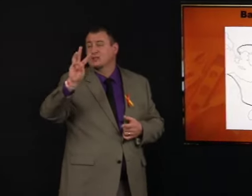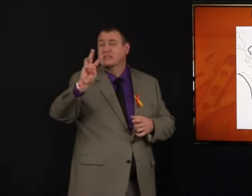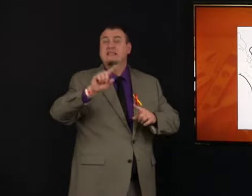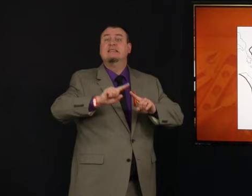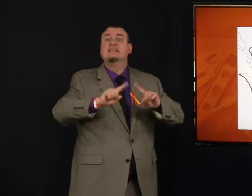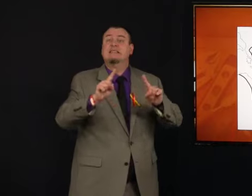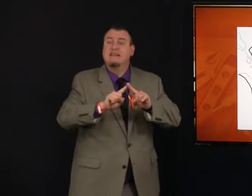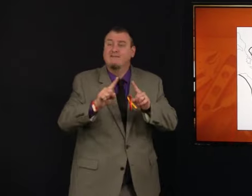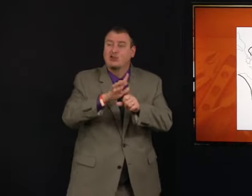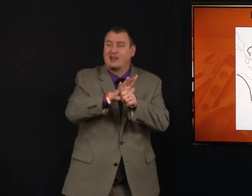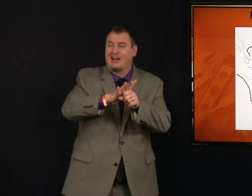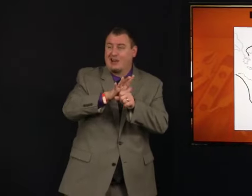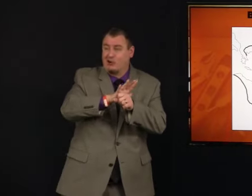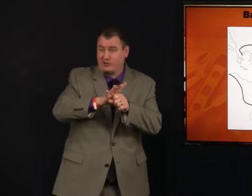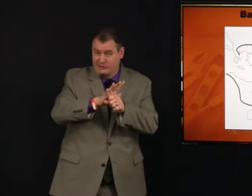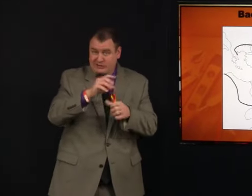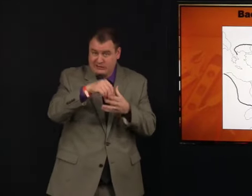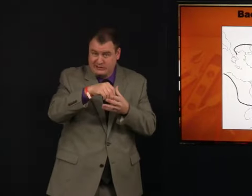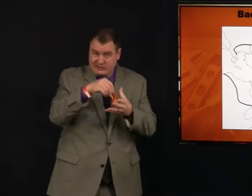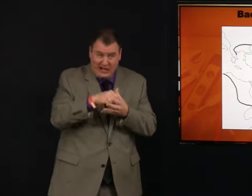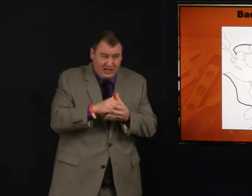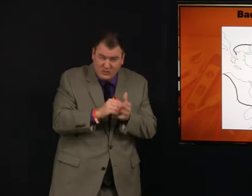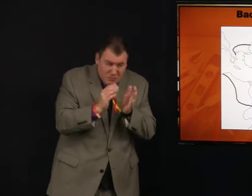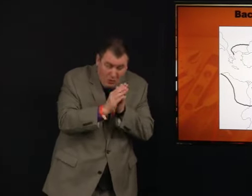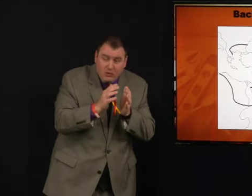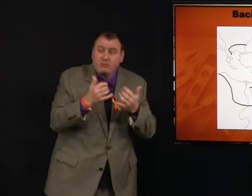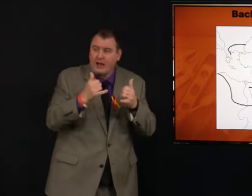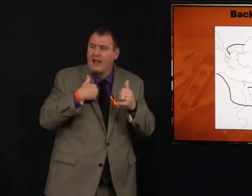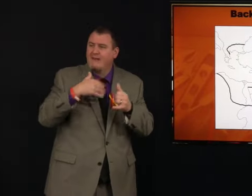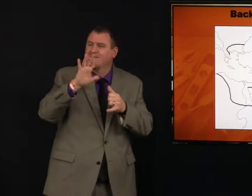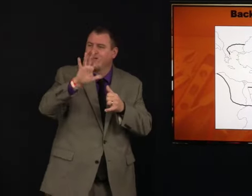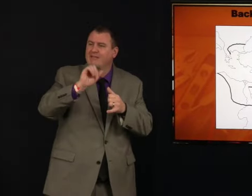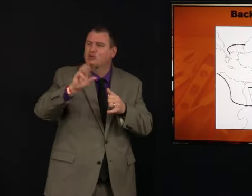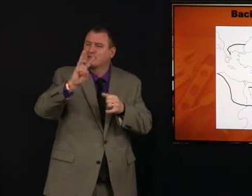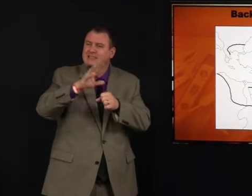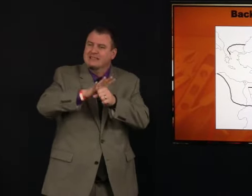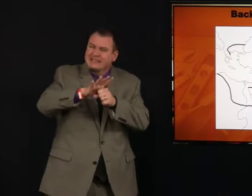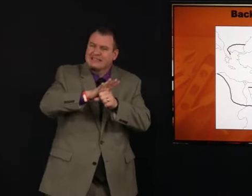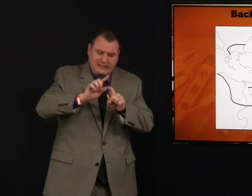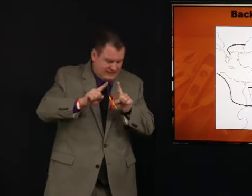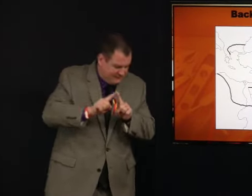And although it's small,